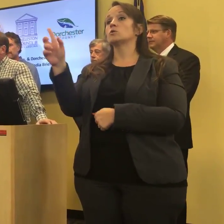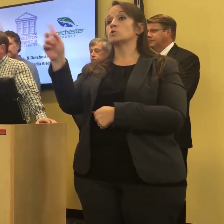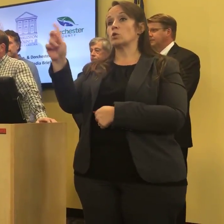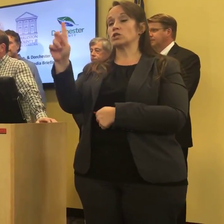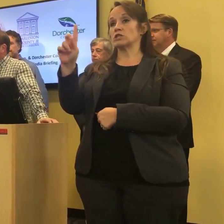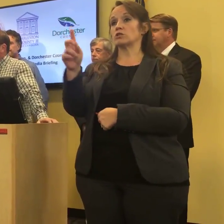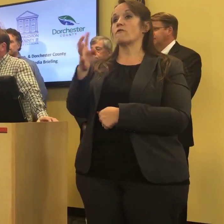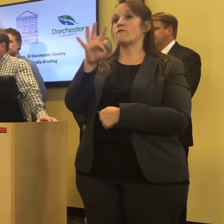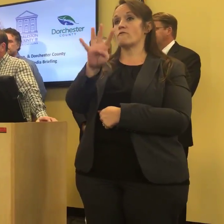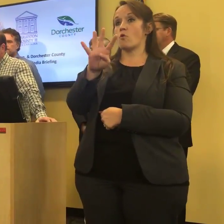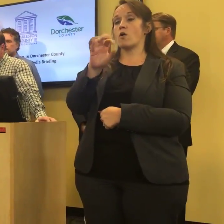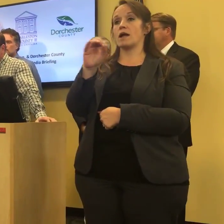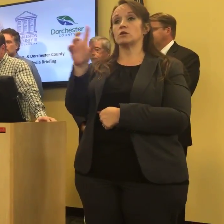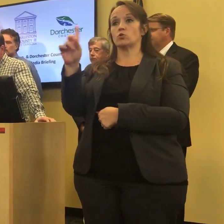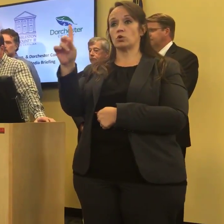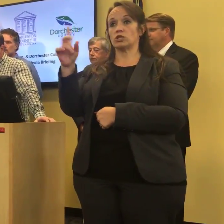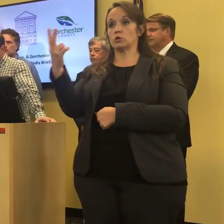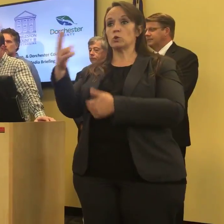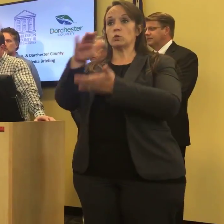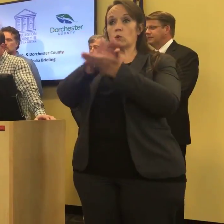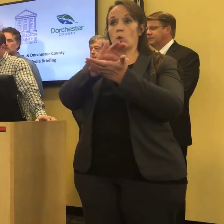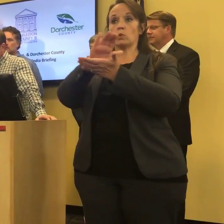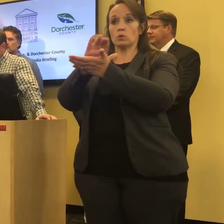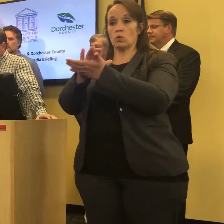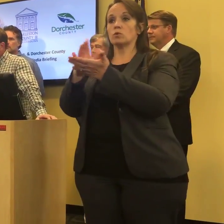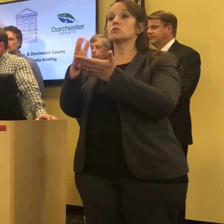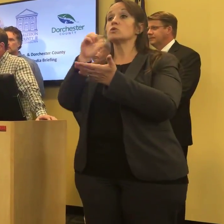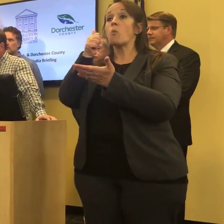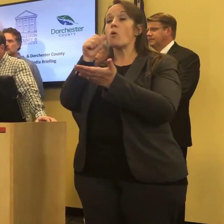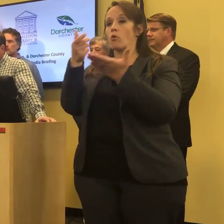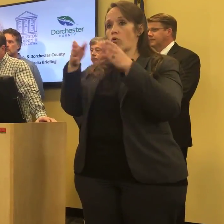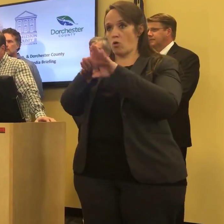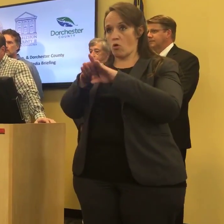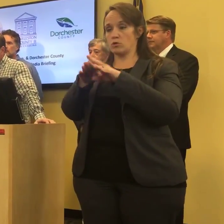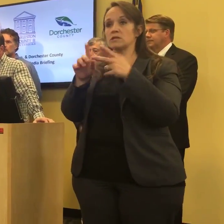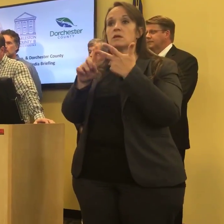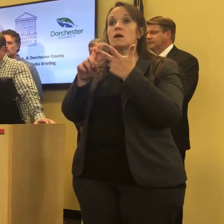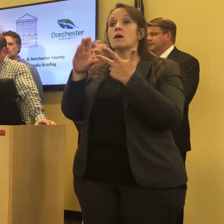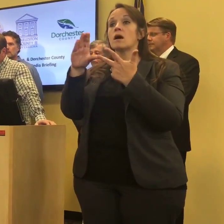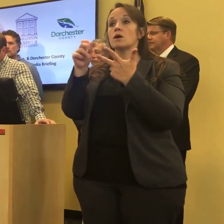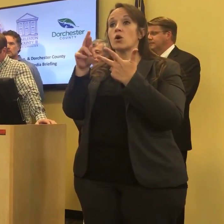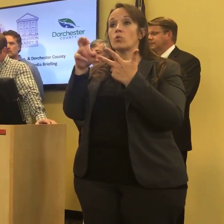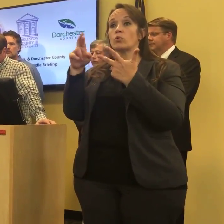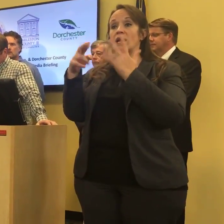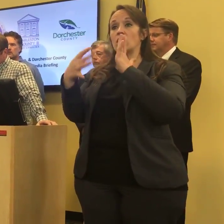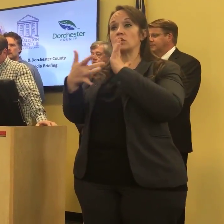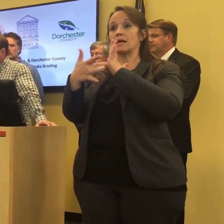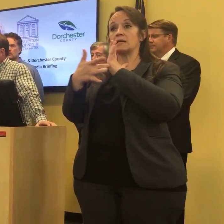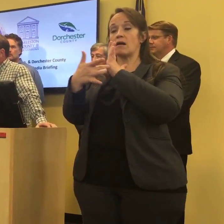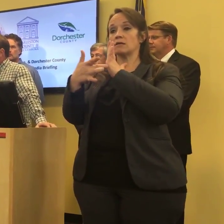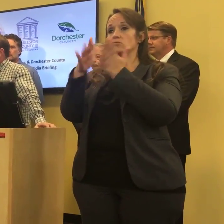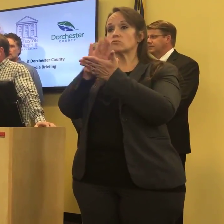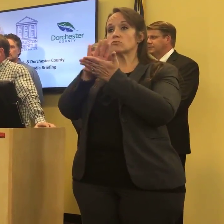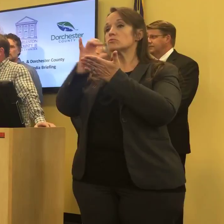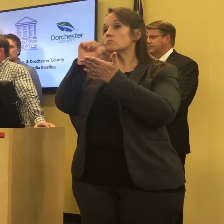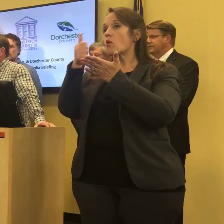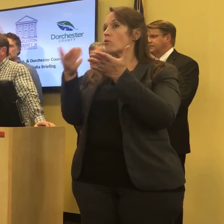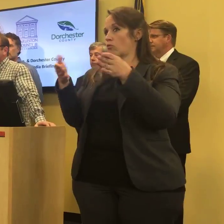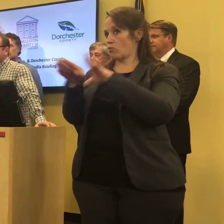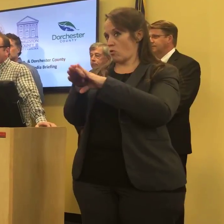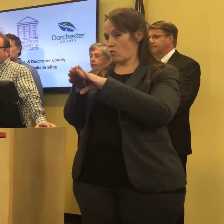and Dorchester 2 we will be closed tomorrow. Also, the career and technology schools will be closed tomorrow. An announcement